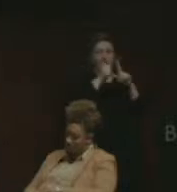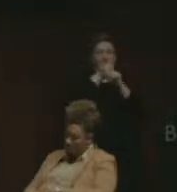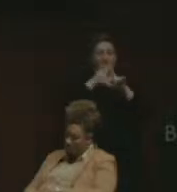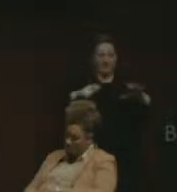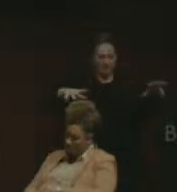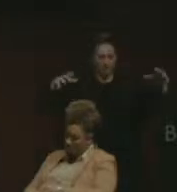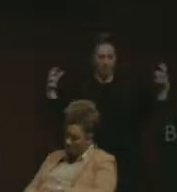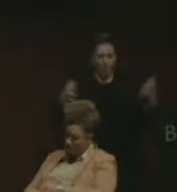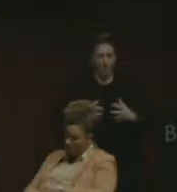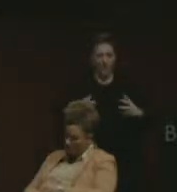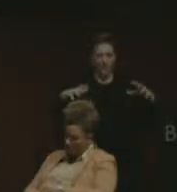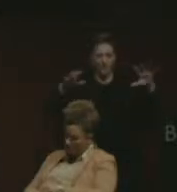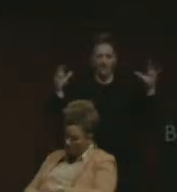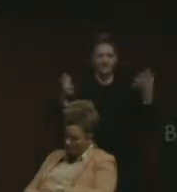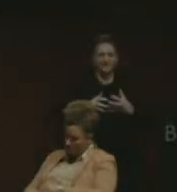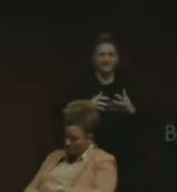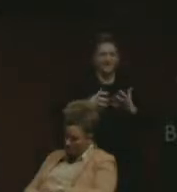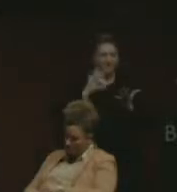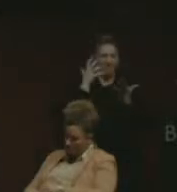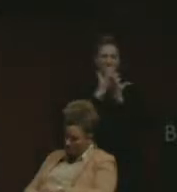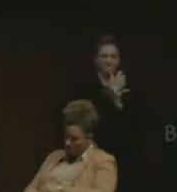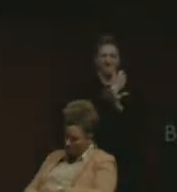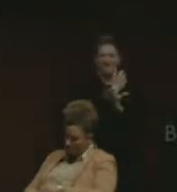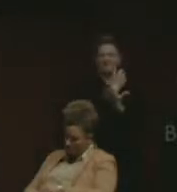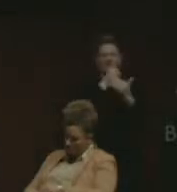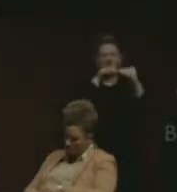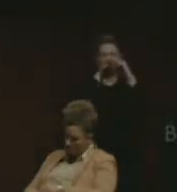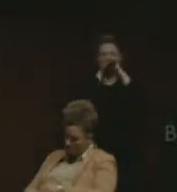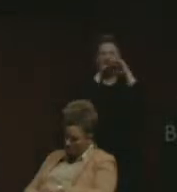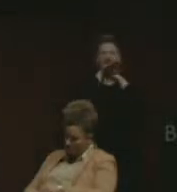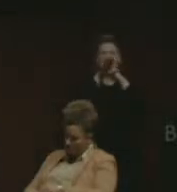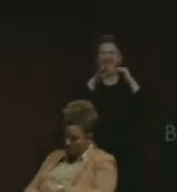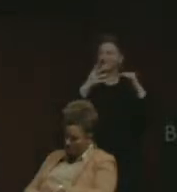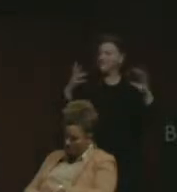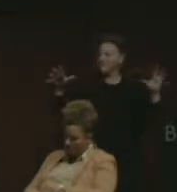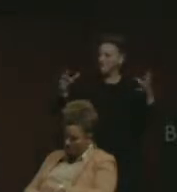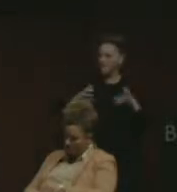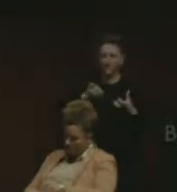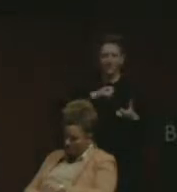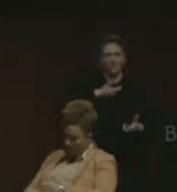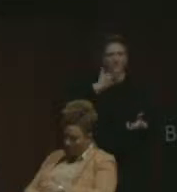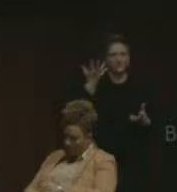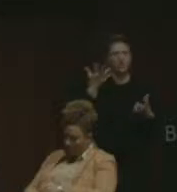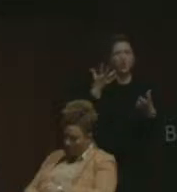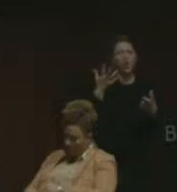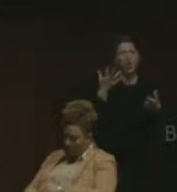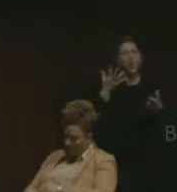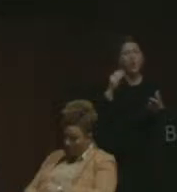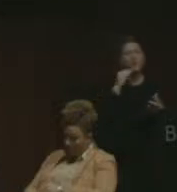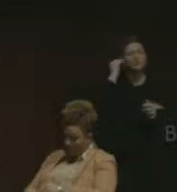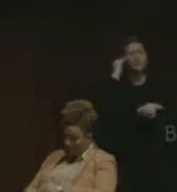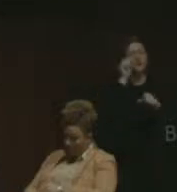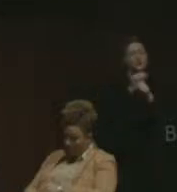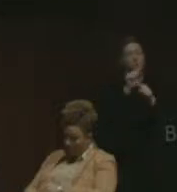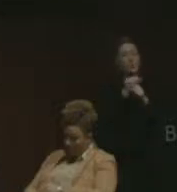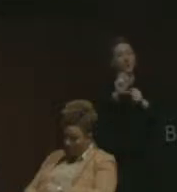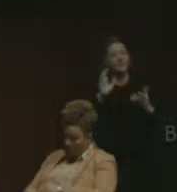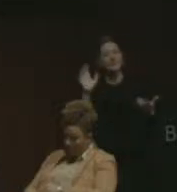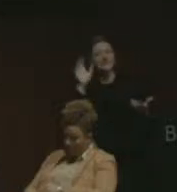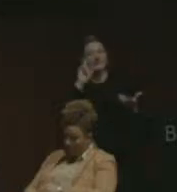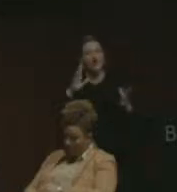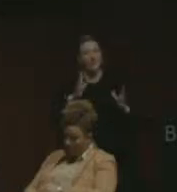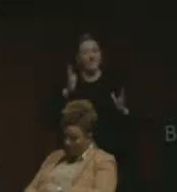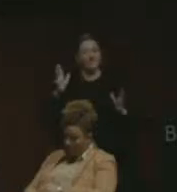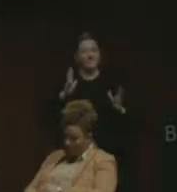there were mechanisms that maximized access to spaces for voice. So domestic workers couldn't speak in the formal proceedings, but